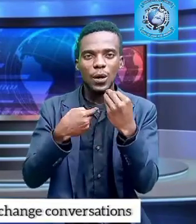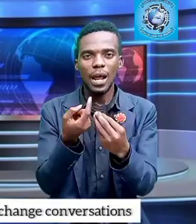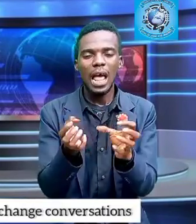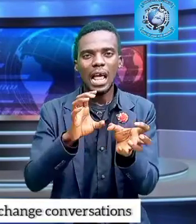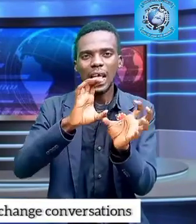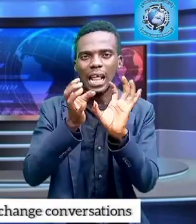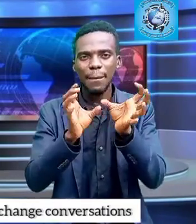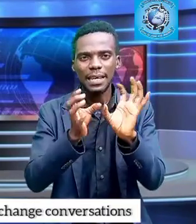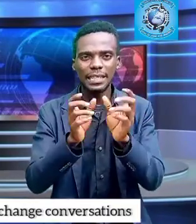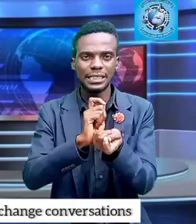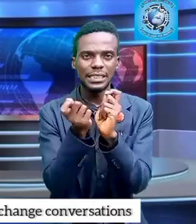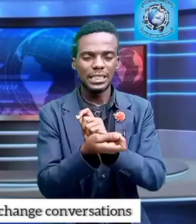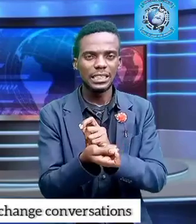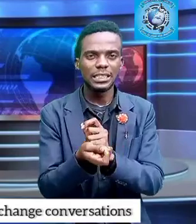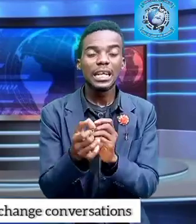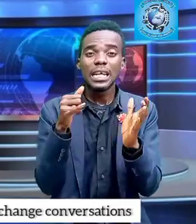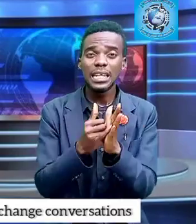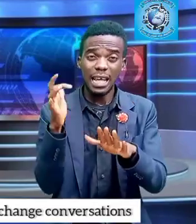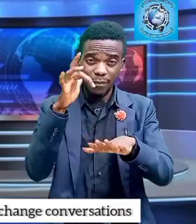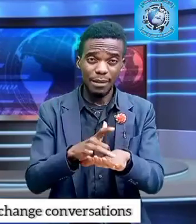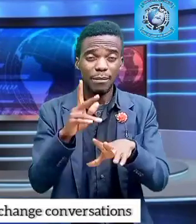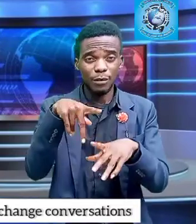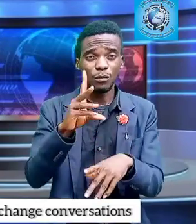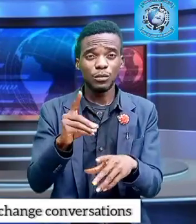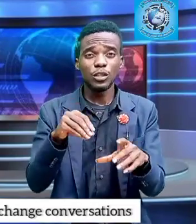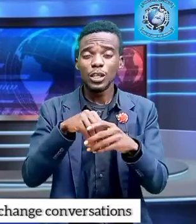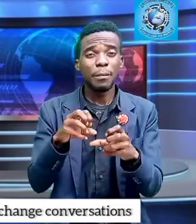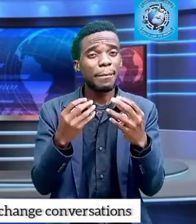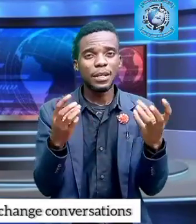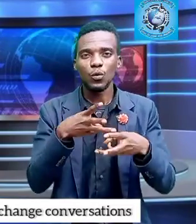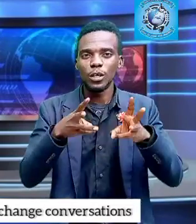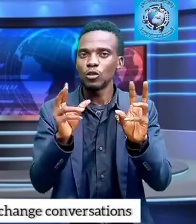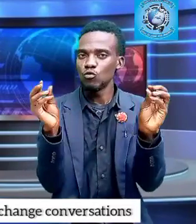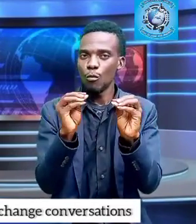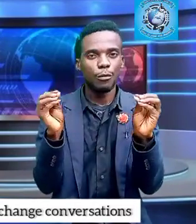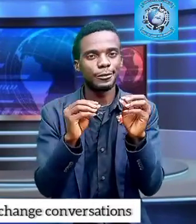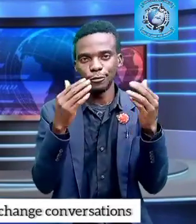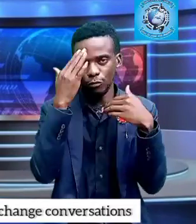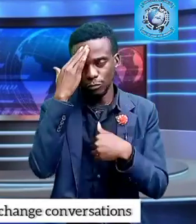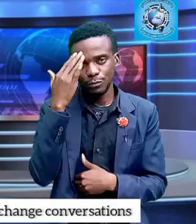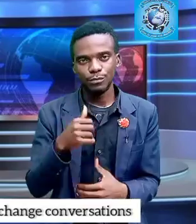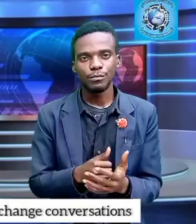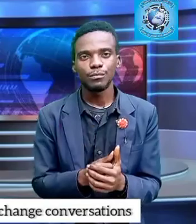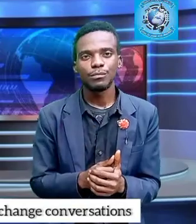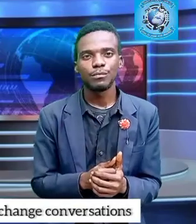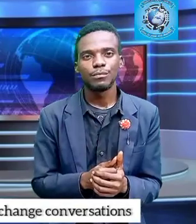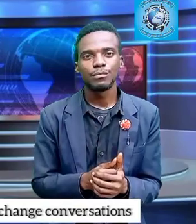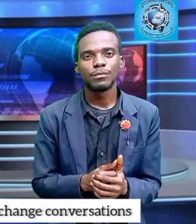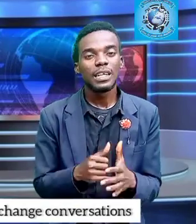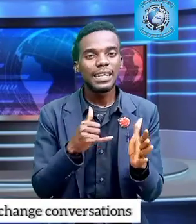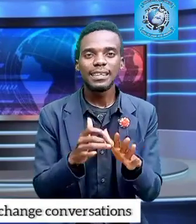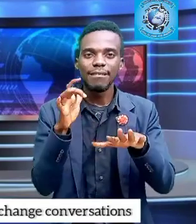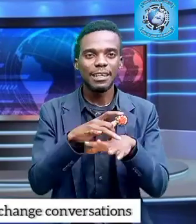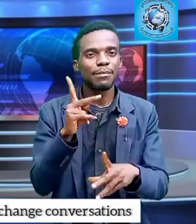Climate change impacts on PWDs in so many ways, nobody knows. Climate change impacts on PWDs